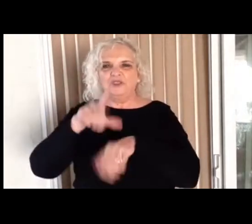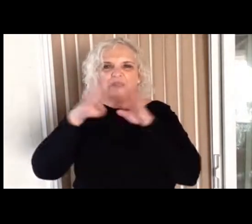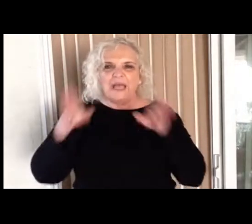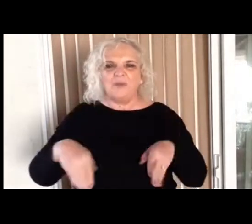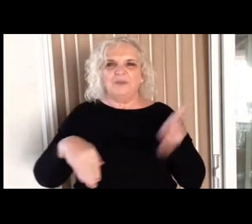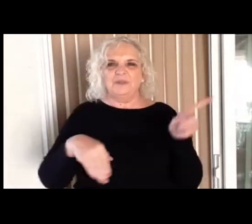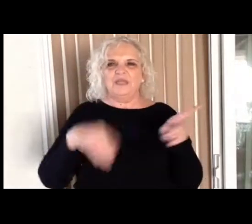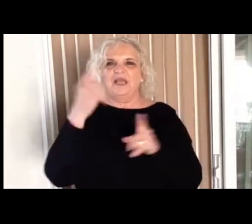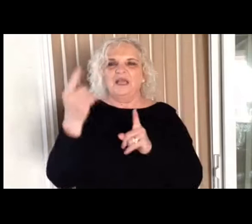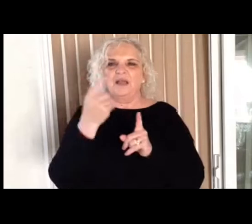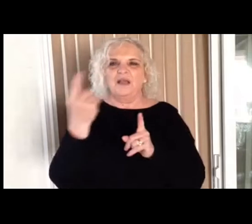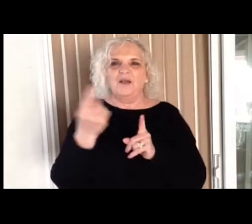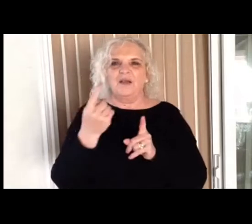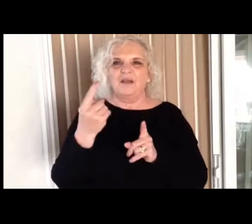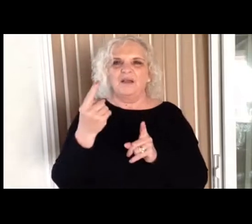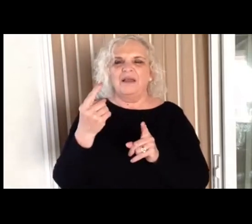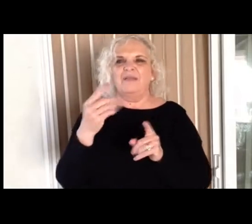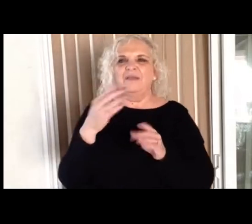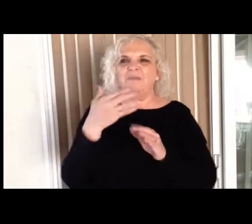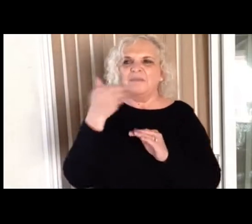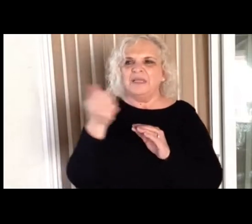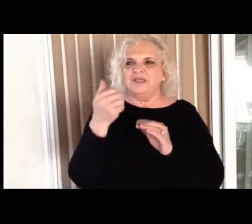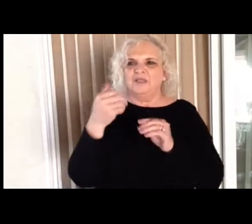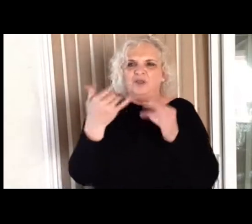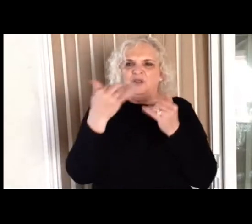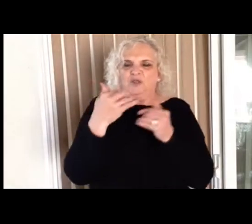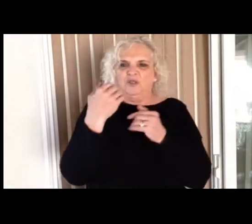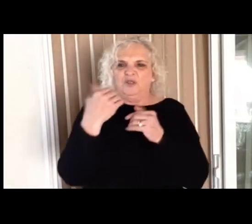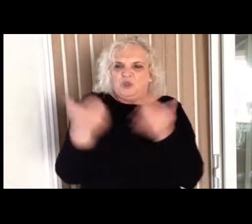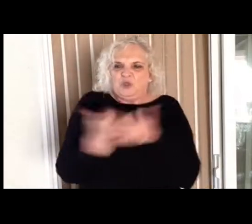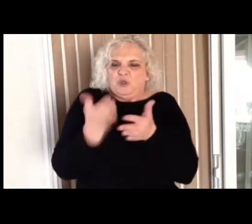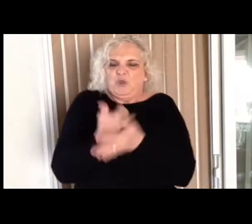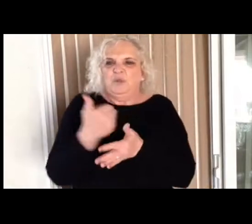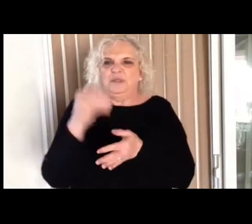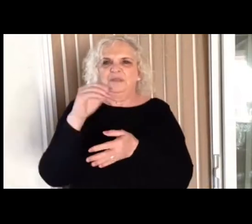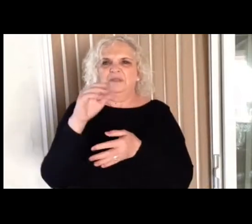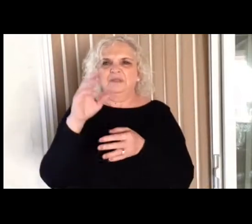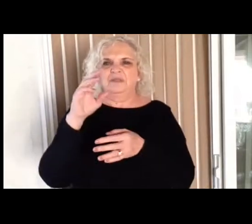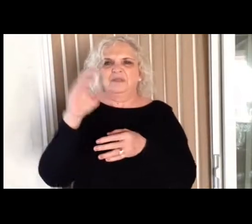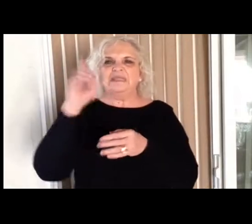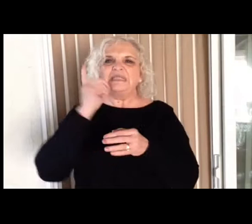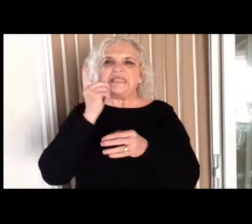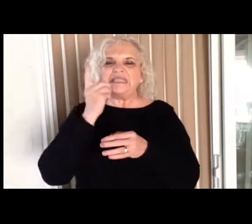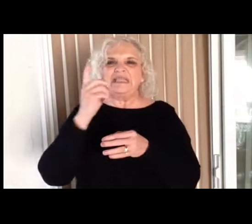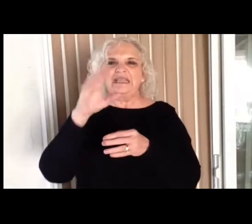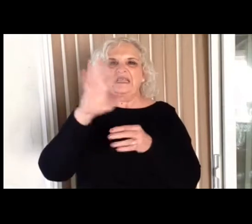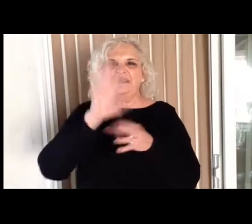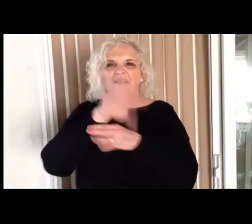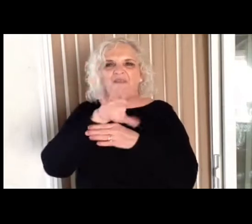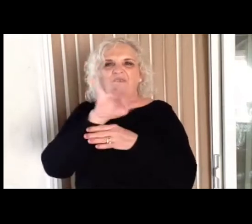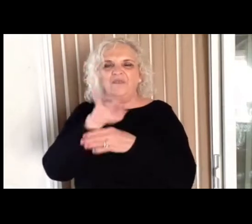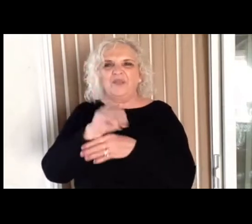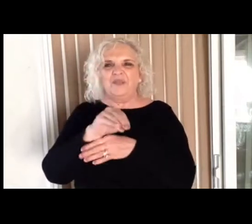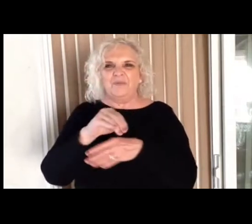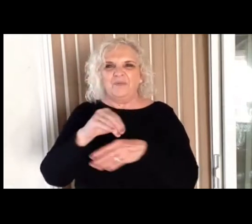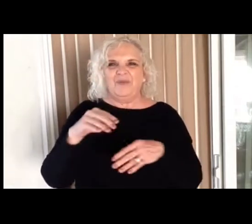had the most current Walt Disney films. I remember watching Cinderella, and probably it was a way to get the kids